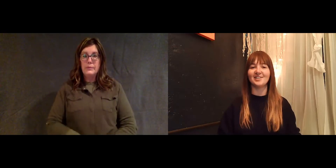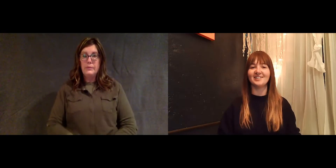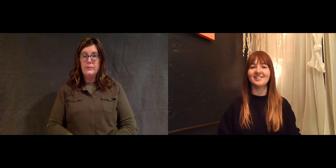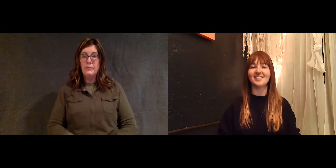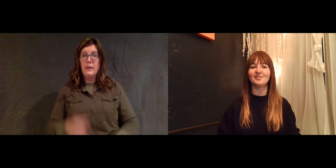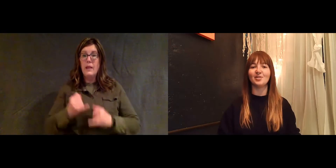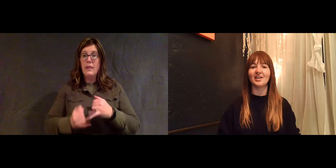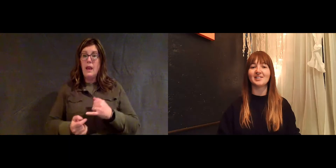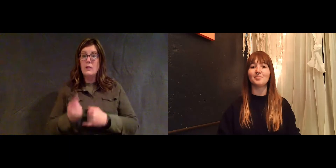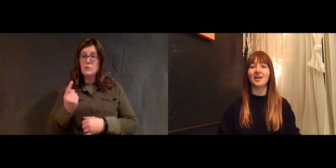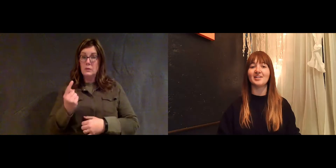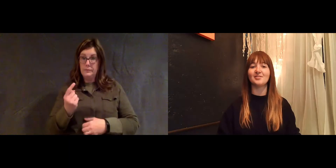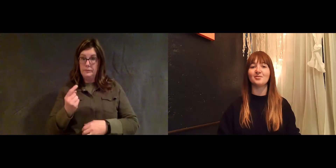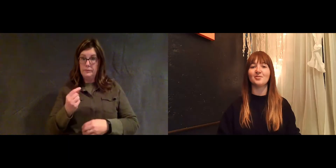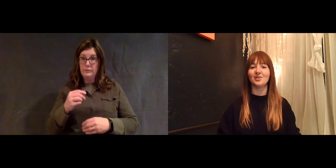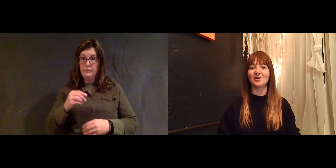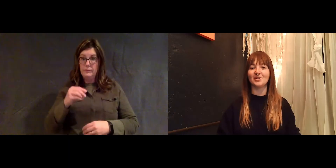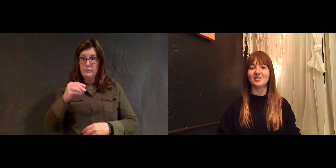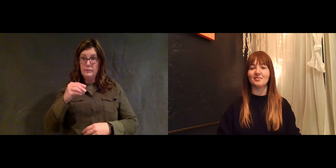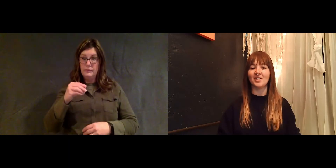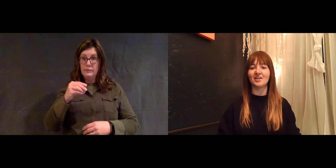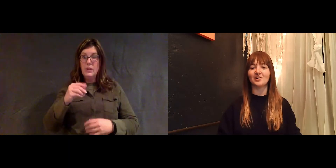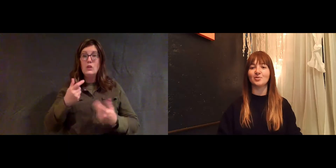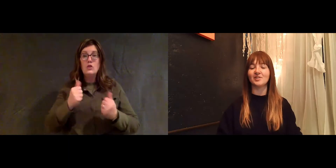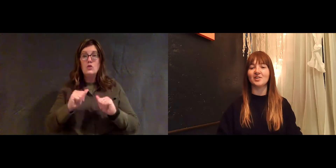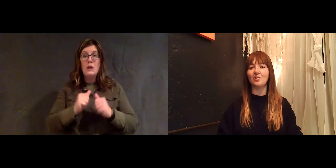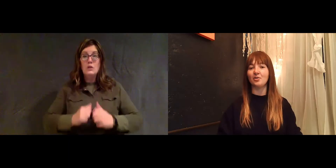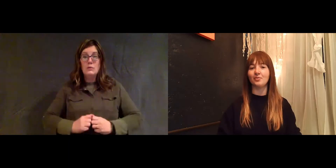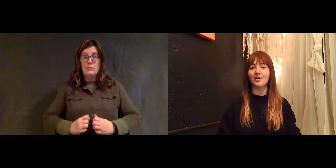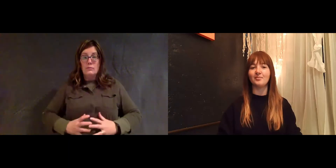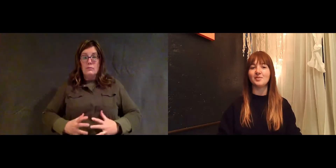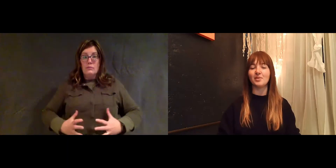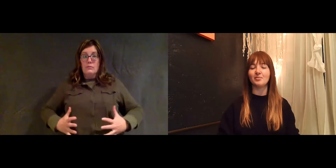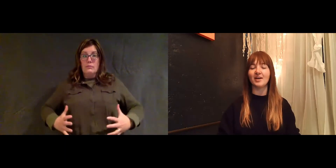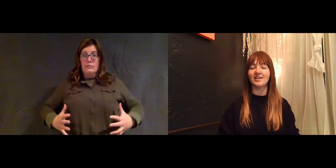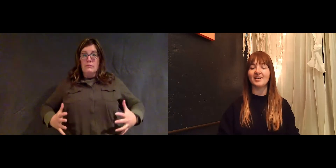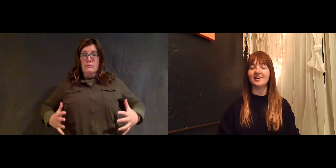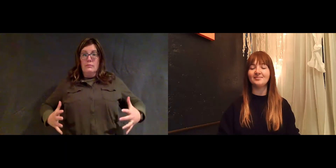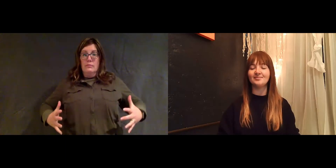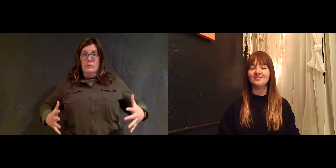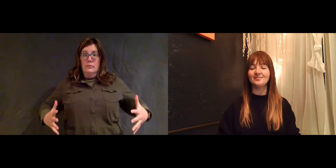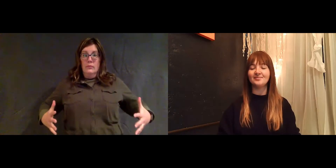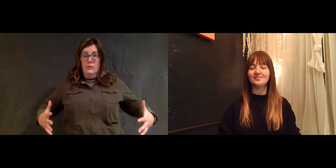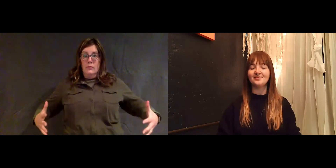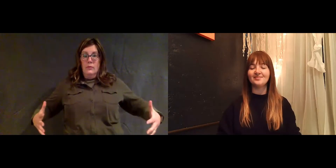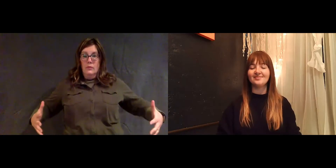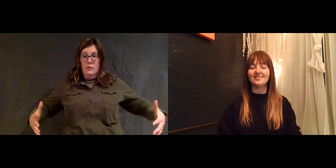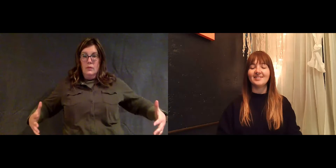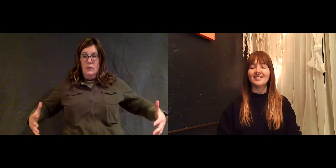Last one. See if you can expand through your stomach, your torso, your ribs. Big breath in.